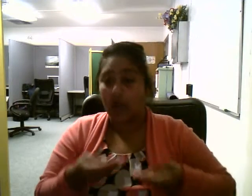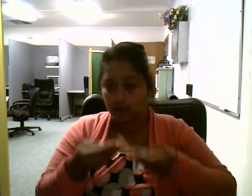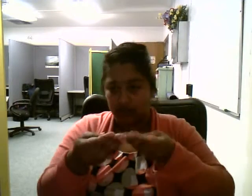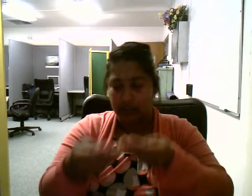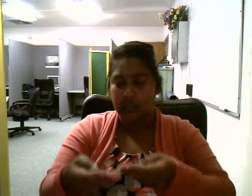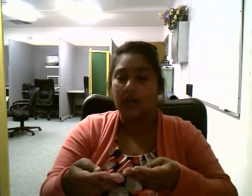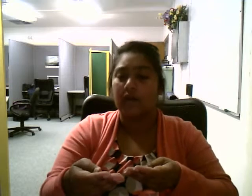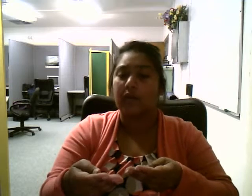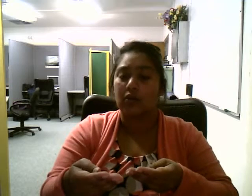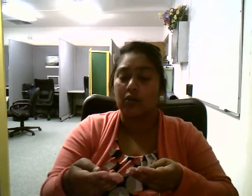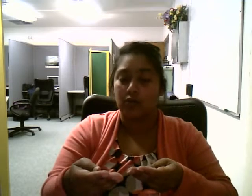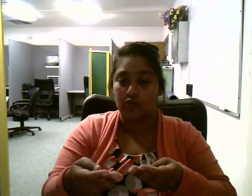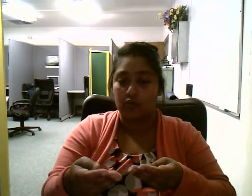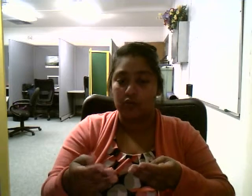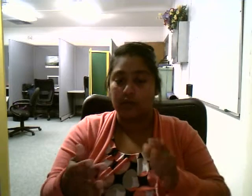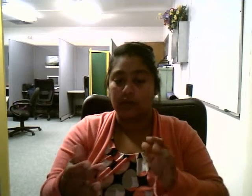you exactly how we're going to,